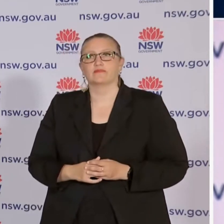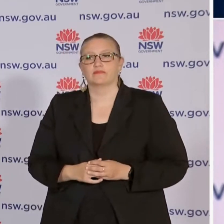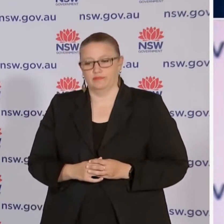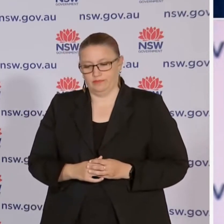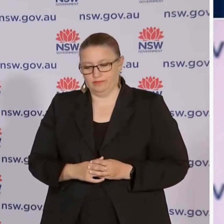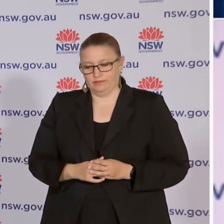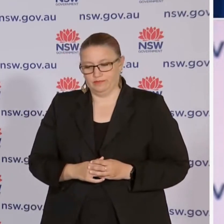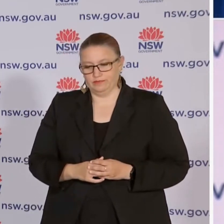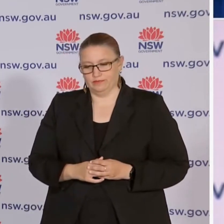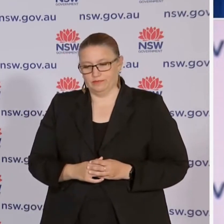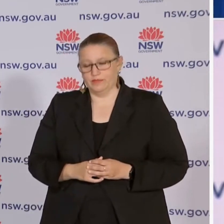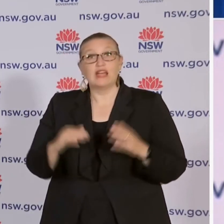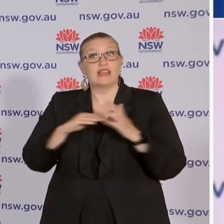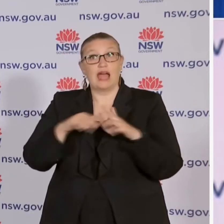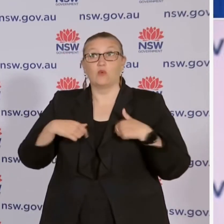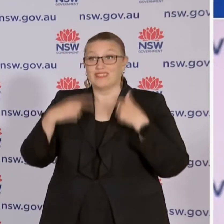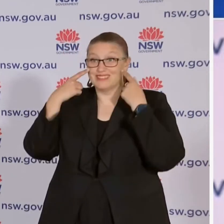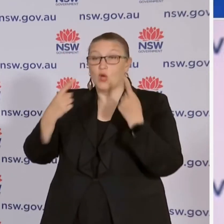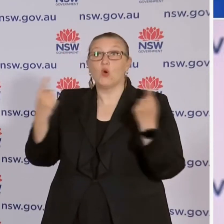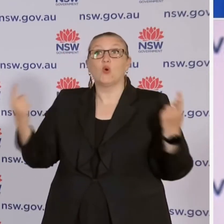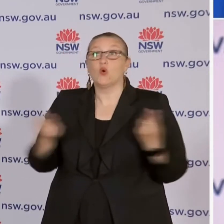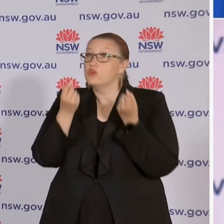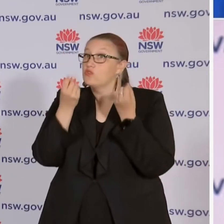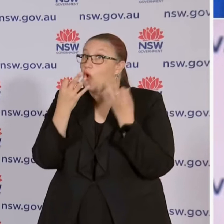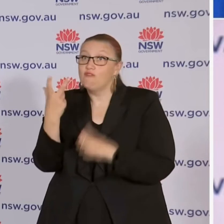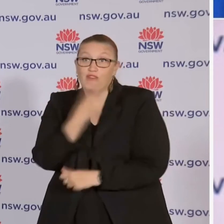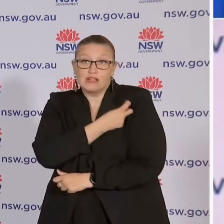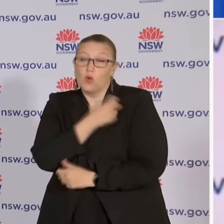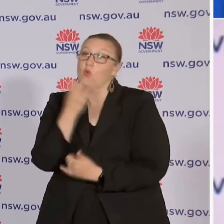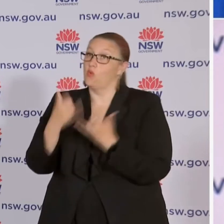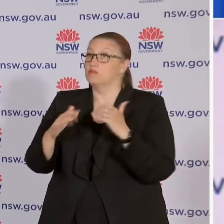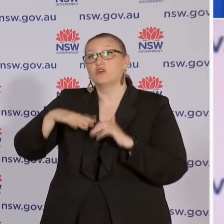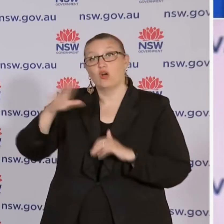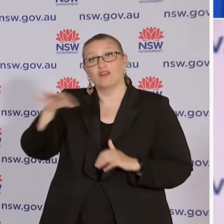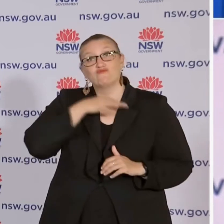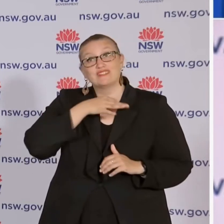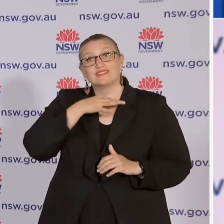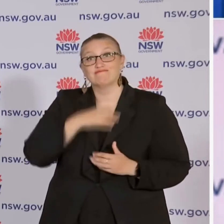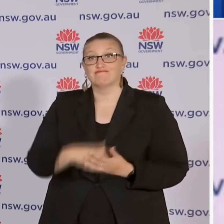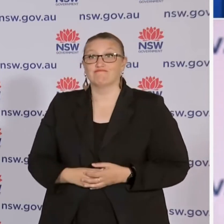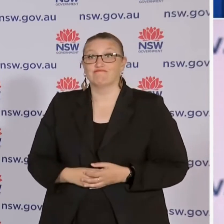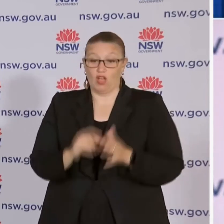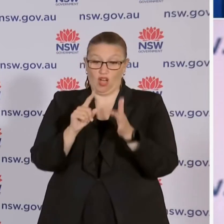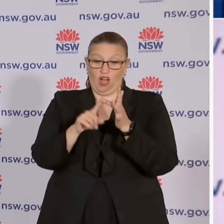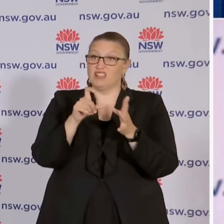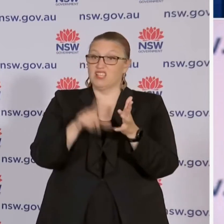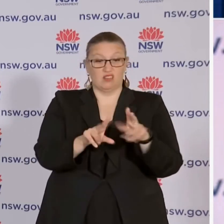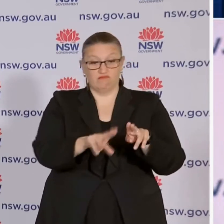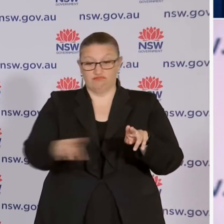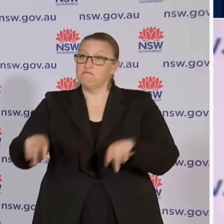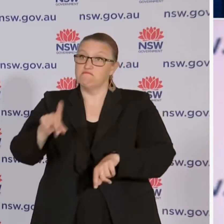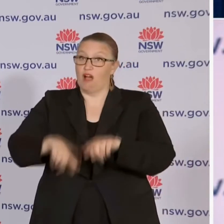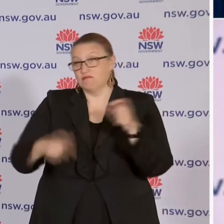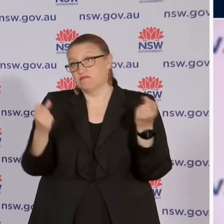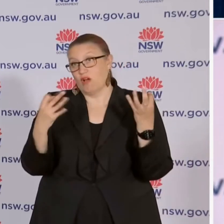really it's the unvaccinated that are most vulnerable, the unvaccinated who are unfortunately the patients that are most likely to be there.